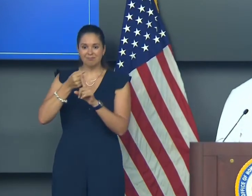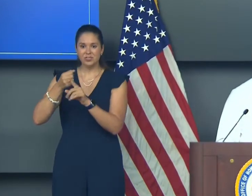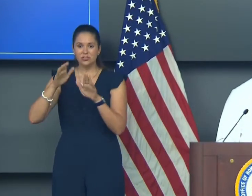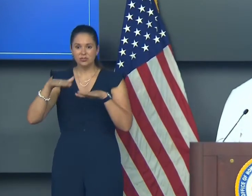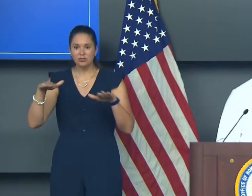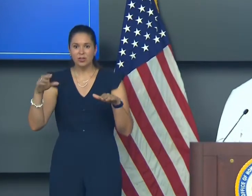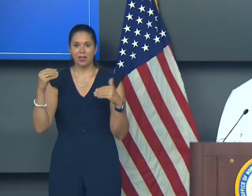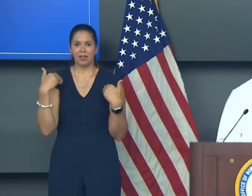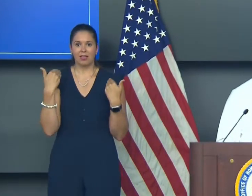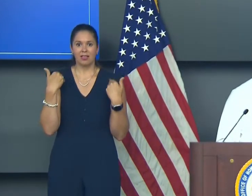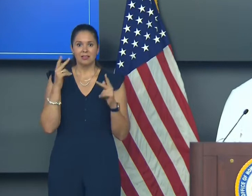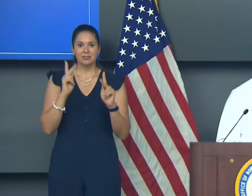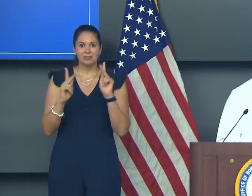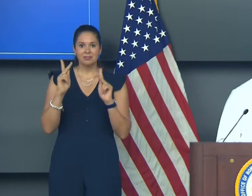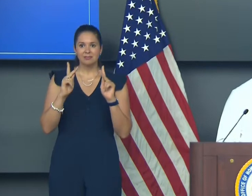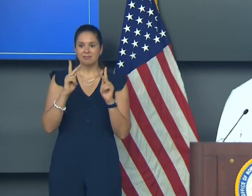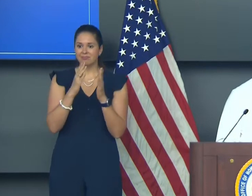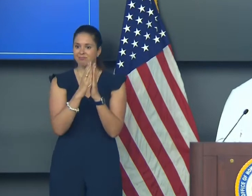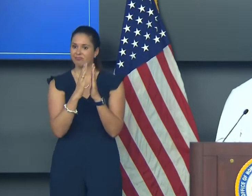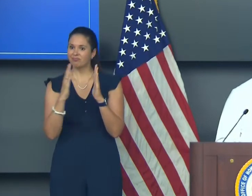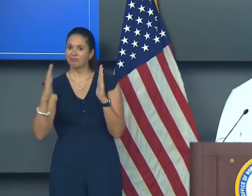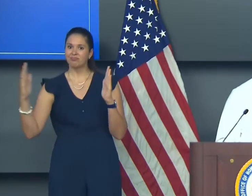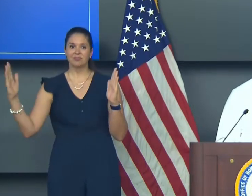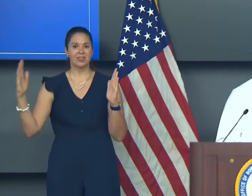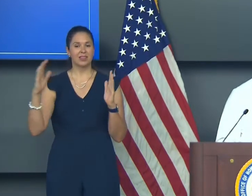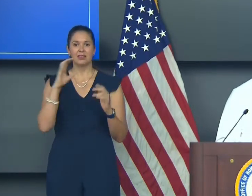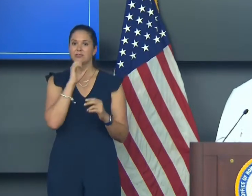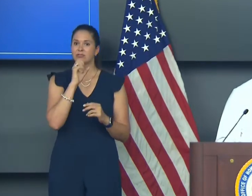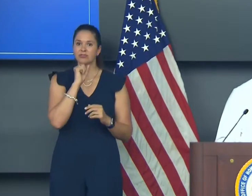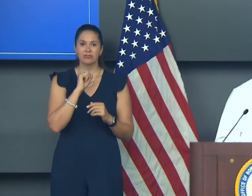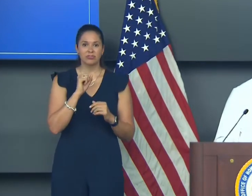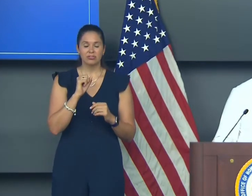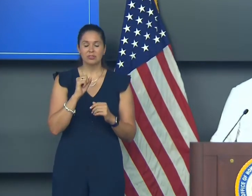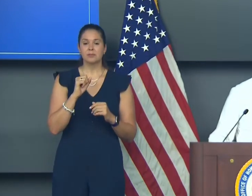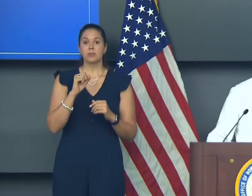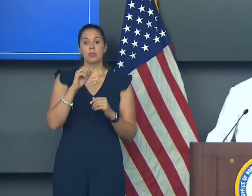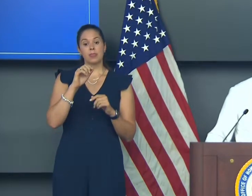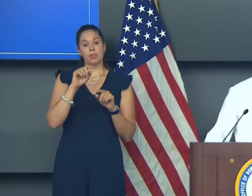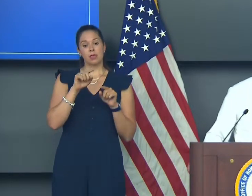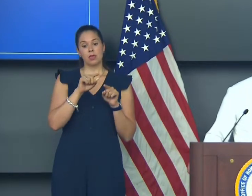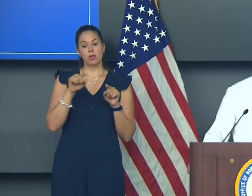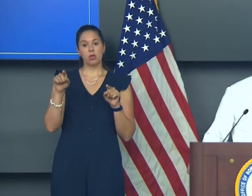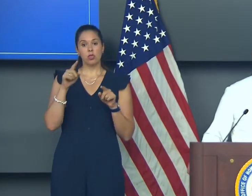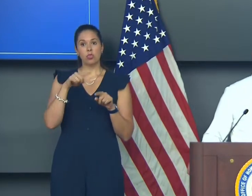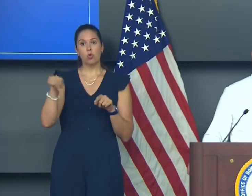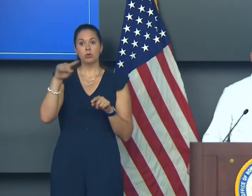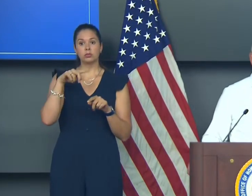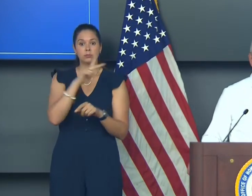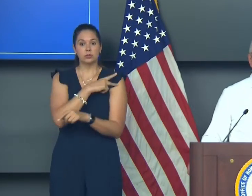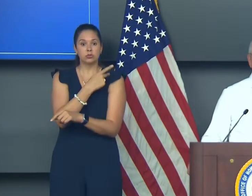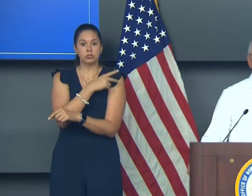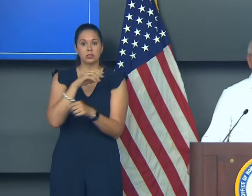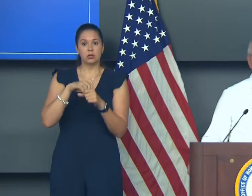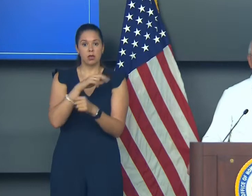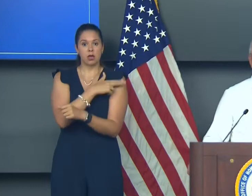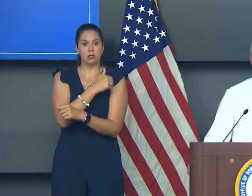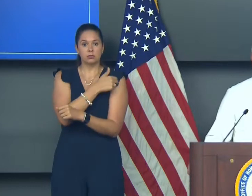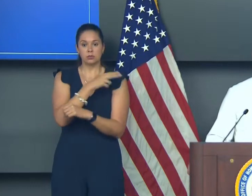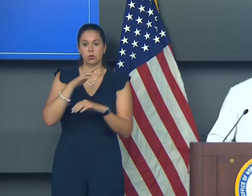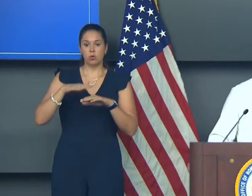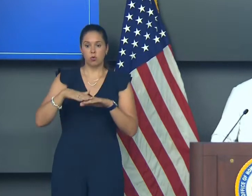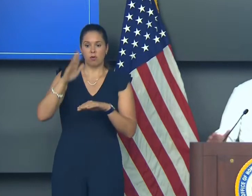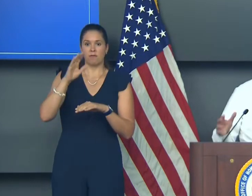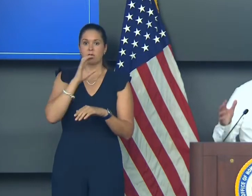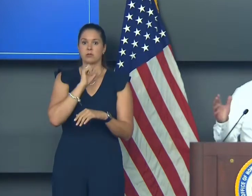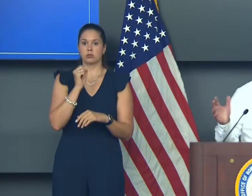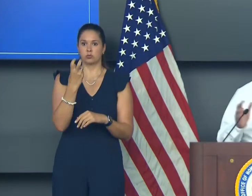and adolescents across the full age spectrum. And of all of the patients in the hospital there over the age of